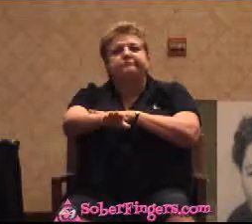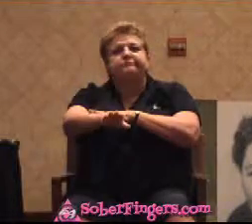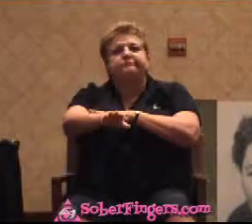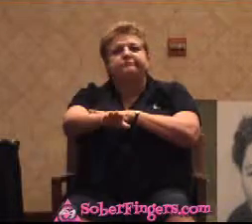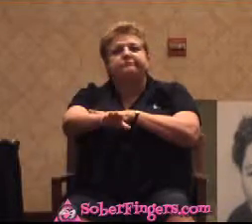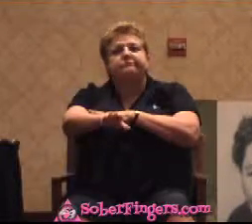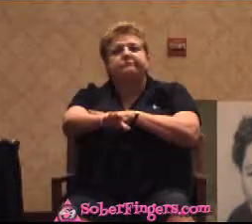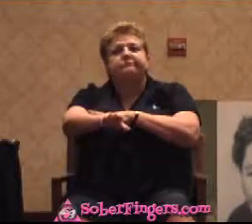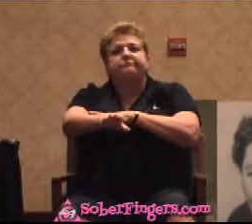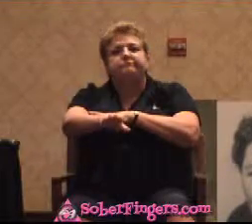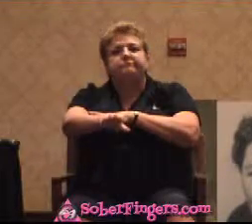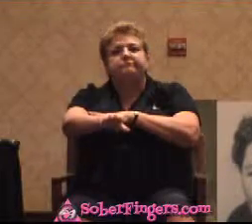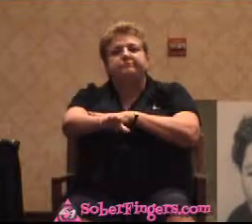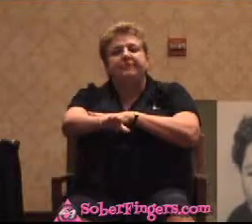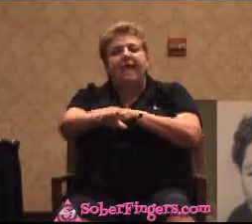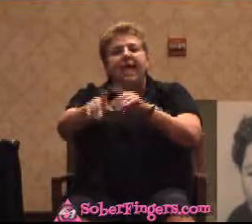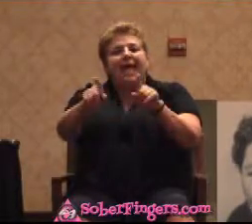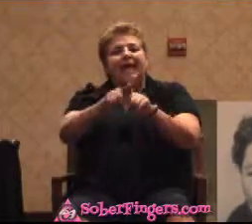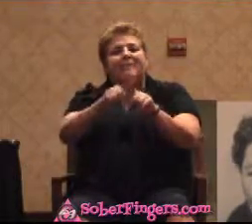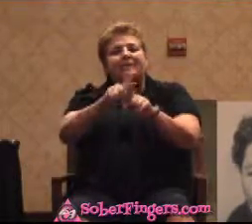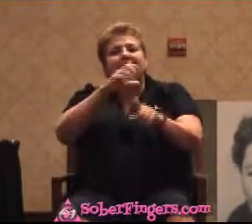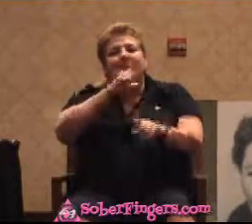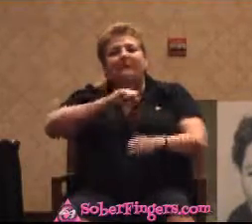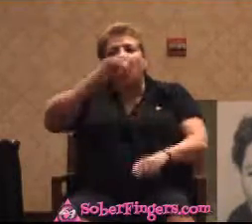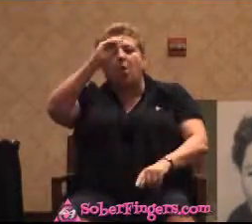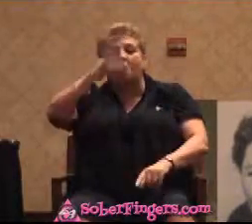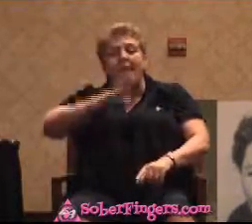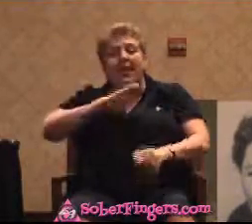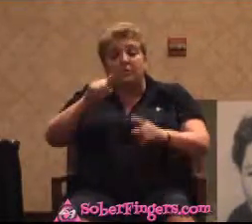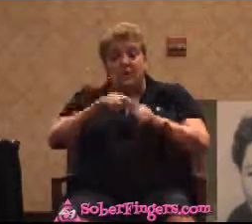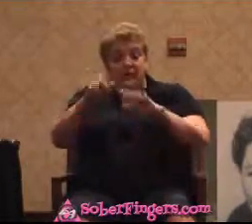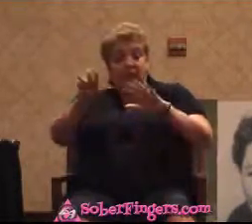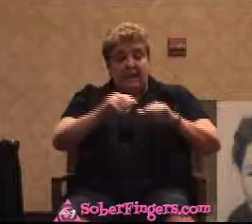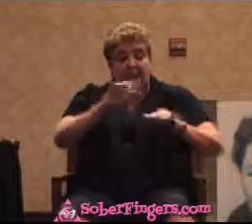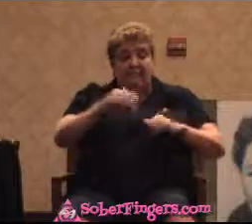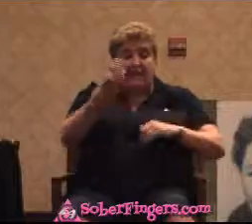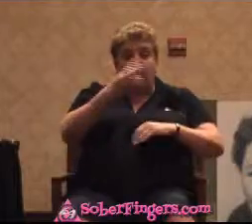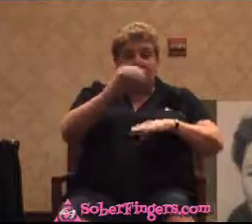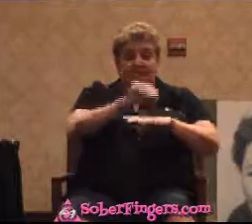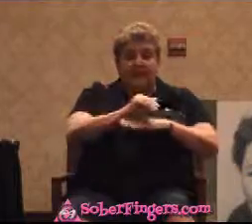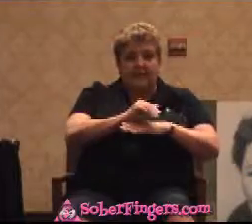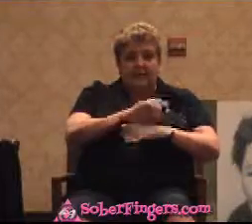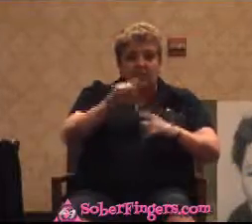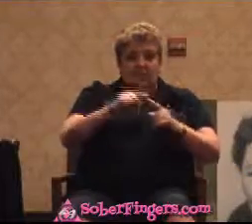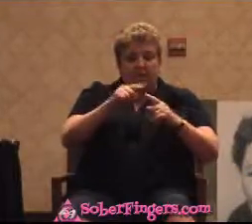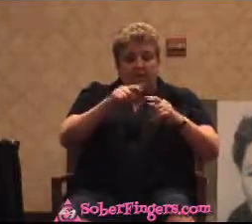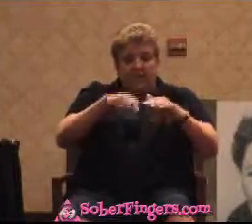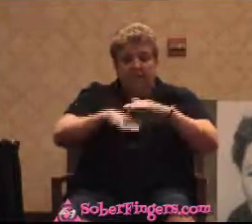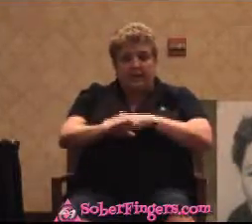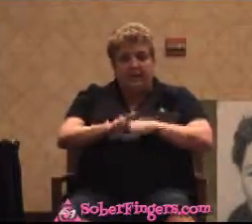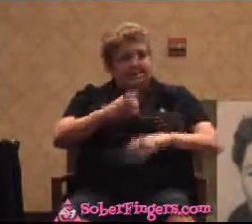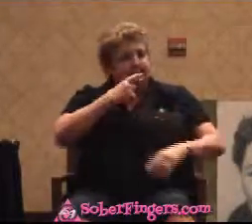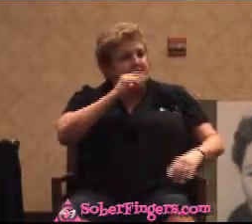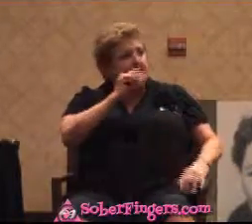And that same old timer, when I left that Wednesday night, was in that coffee bar. And when I walked in, he looked at me and he said, "Angie, you gonna